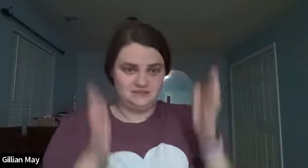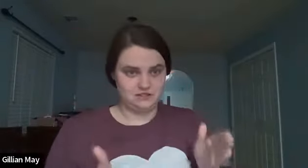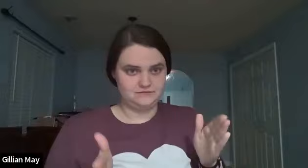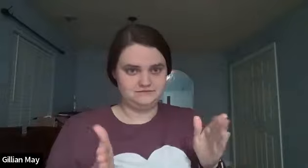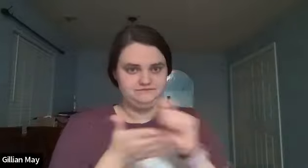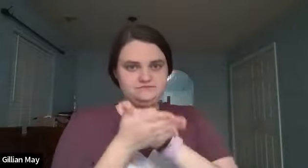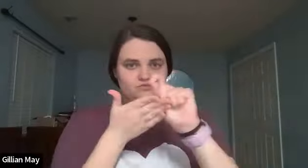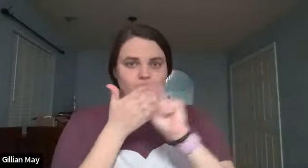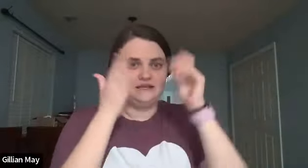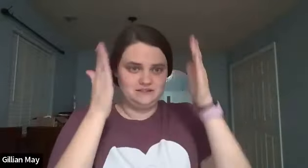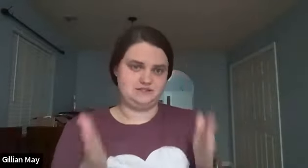Writer.